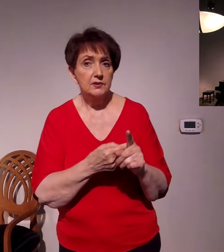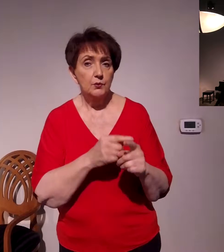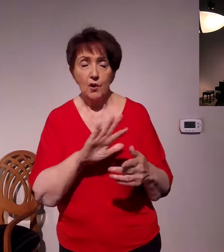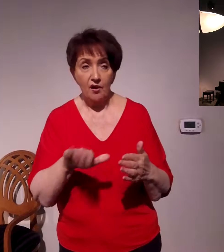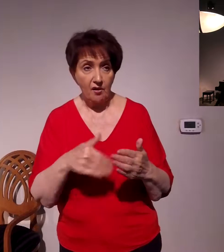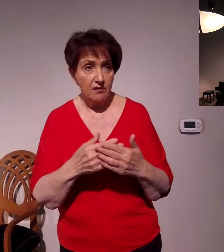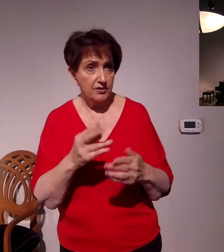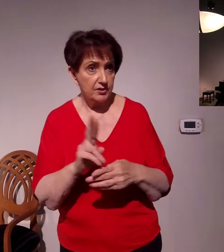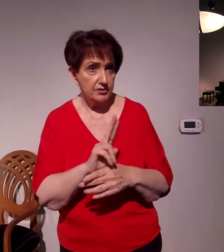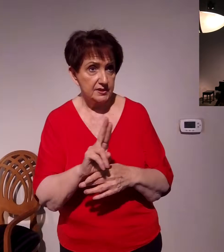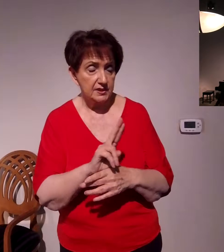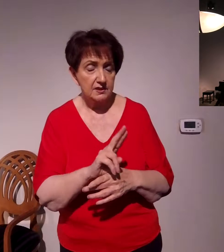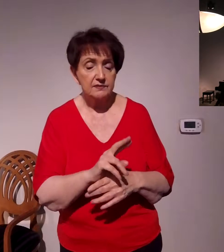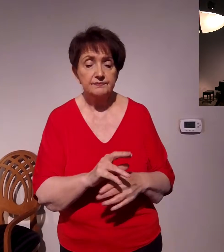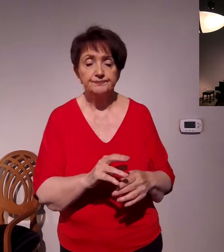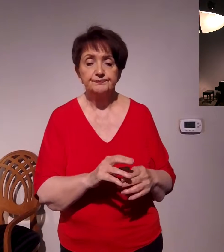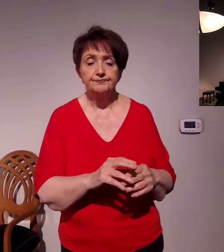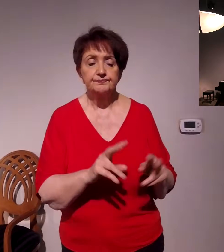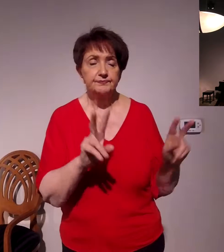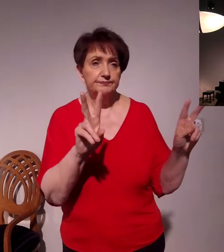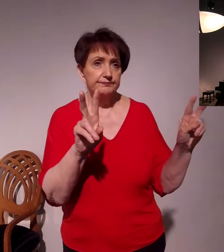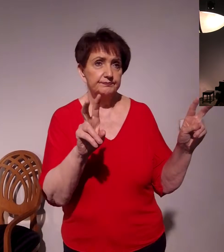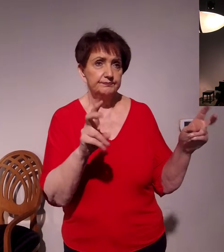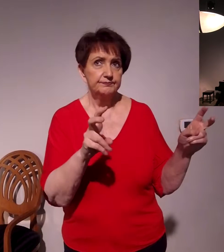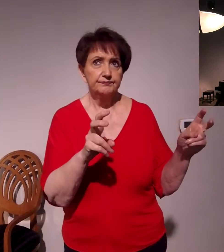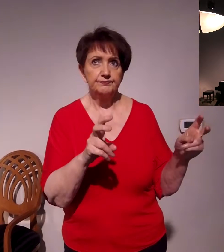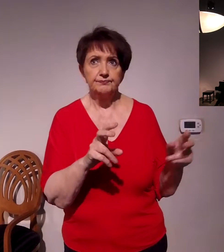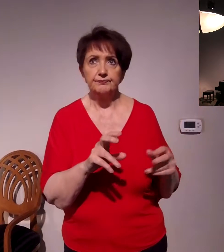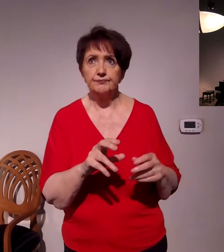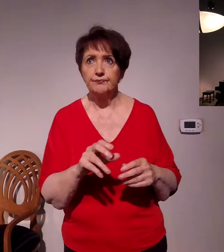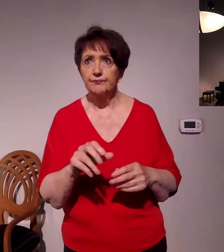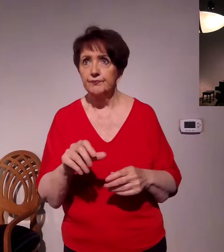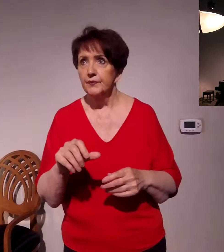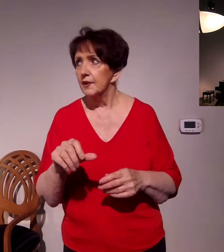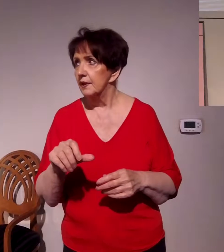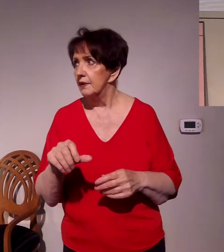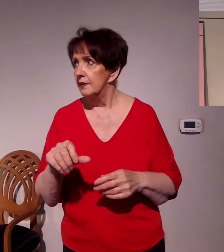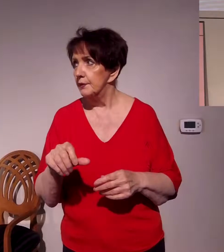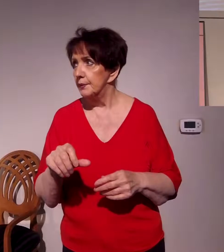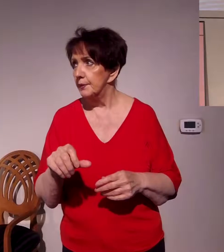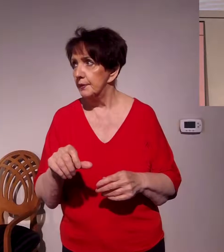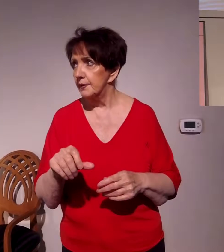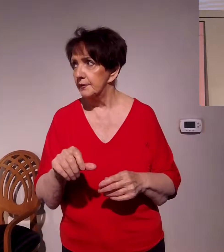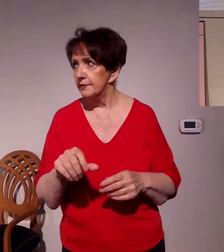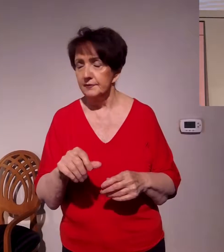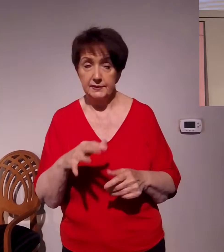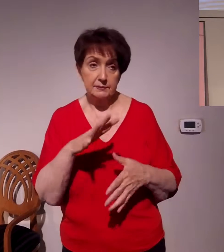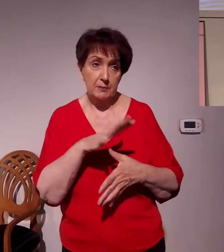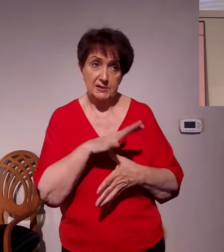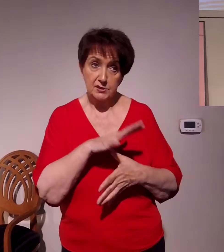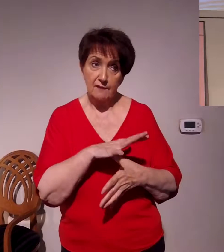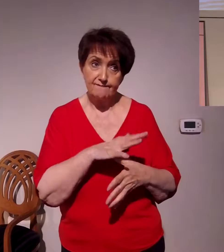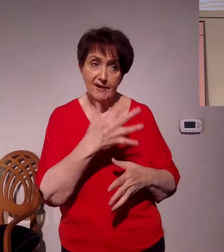using, and it is another book dropped off the top 5 list. This is now in my top